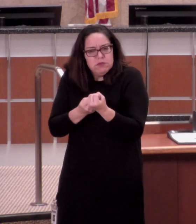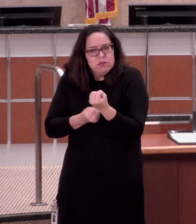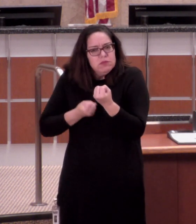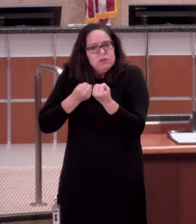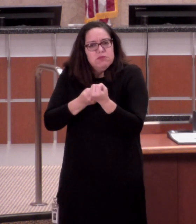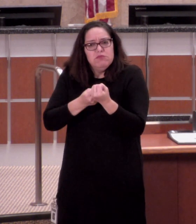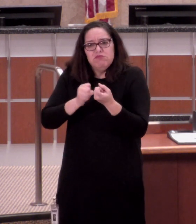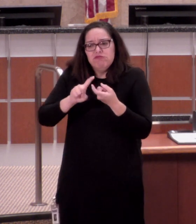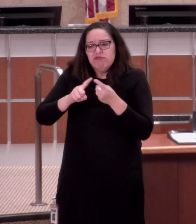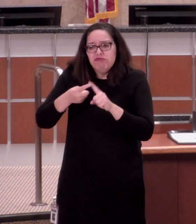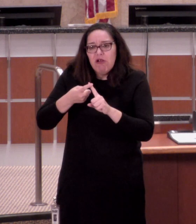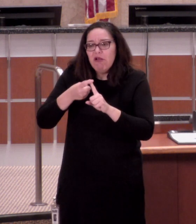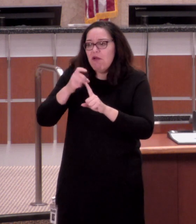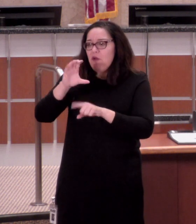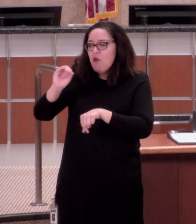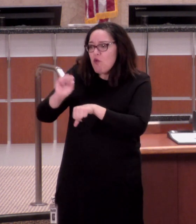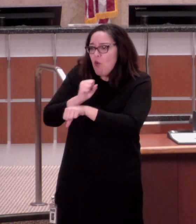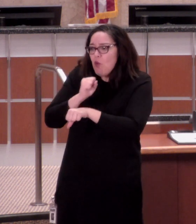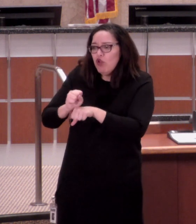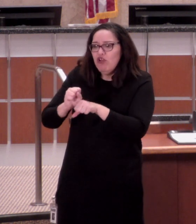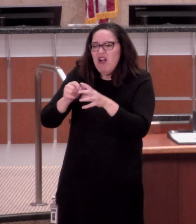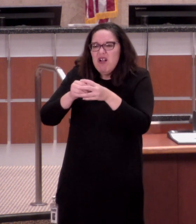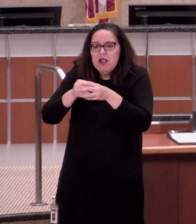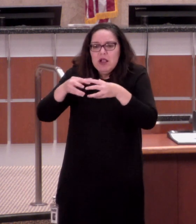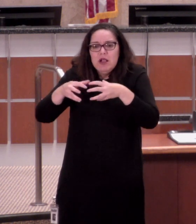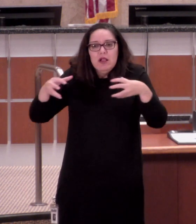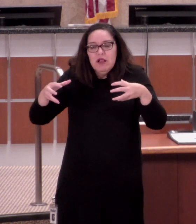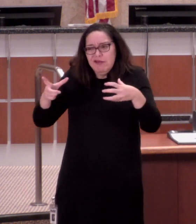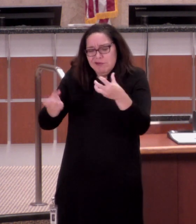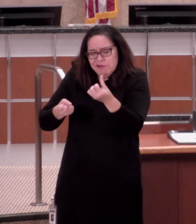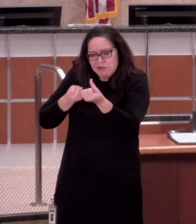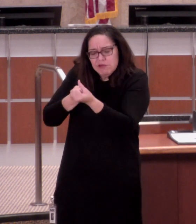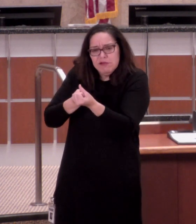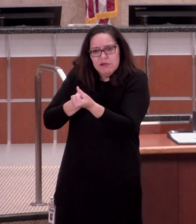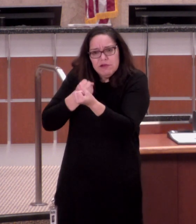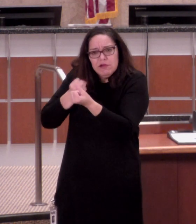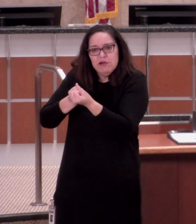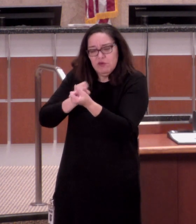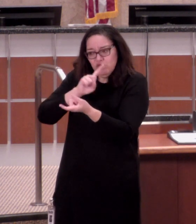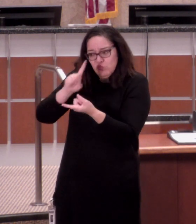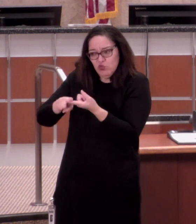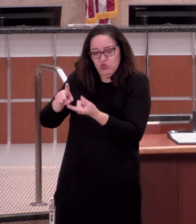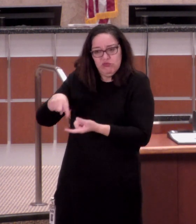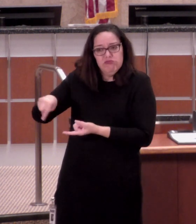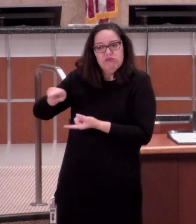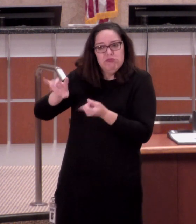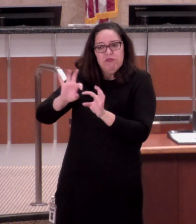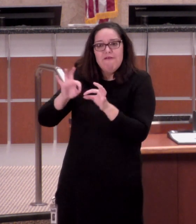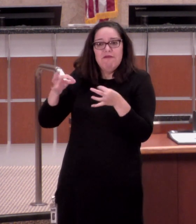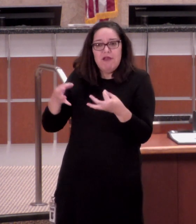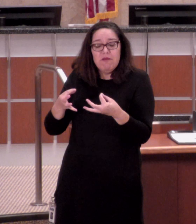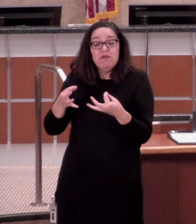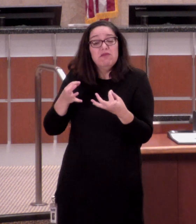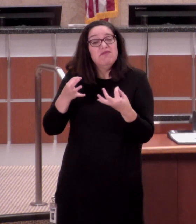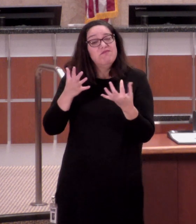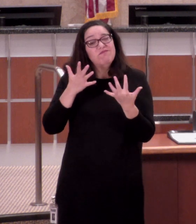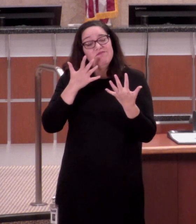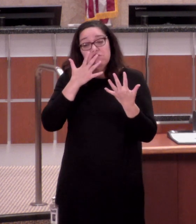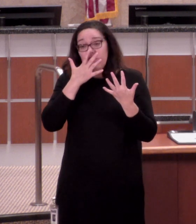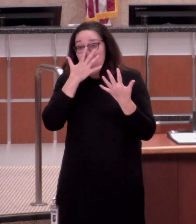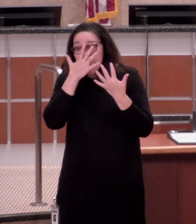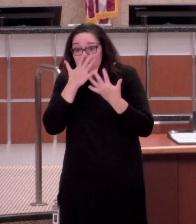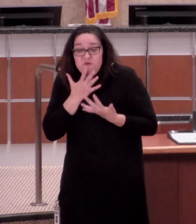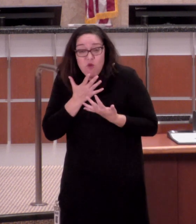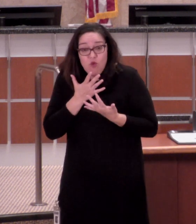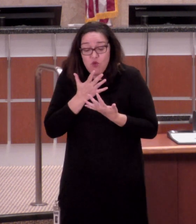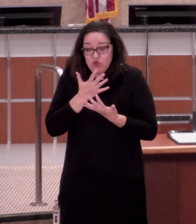for even for the surviving family. And the unfortunate part of this is